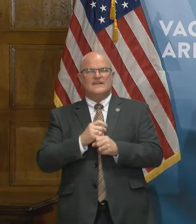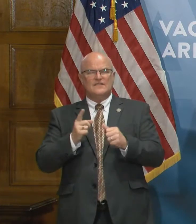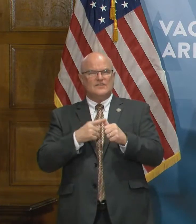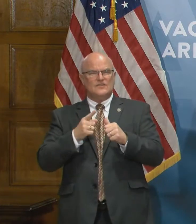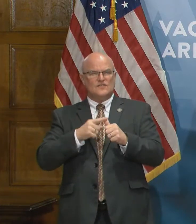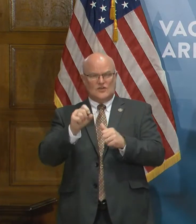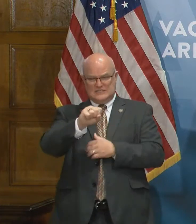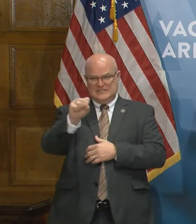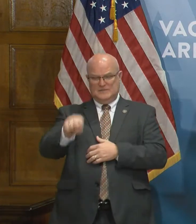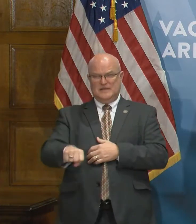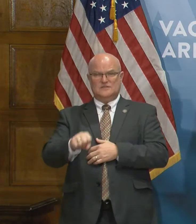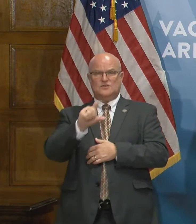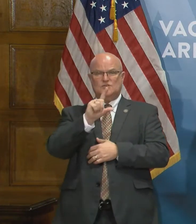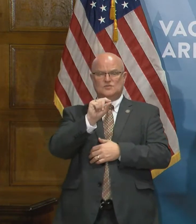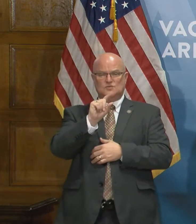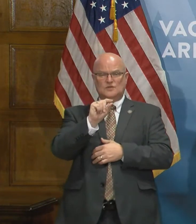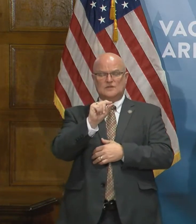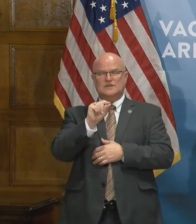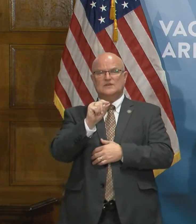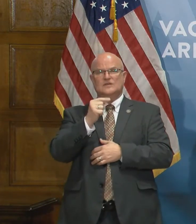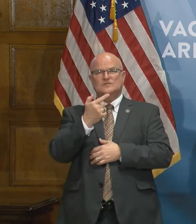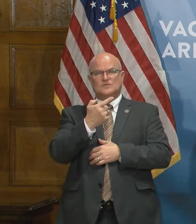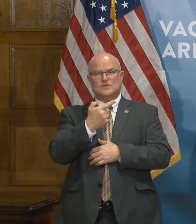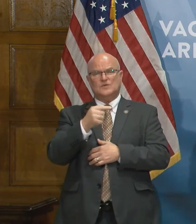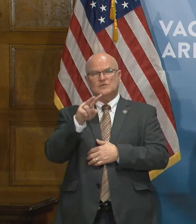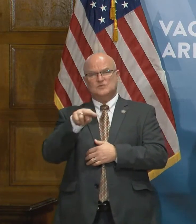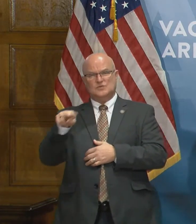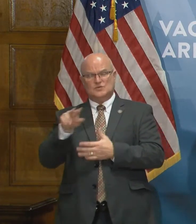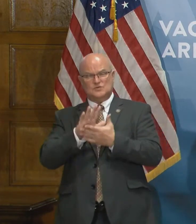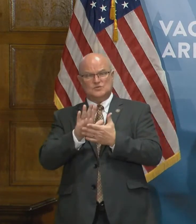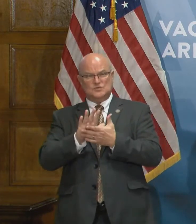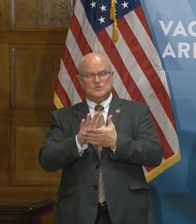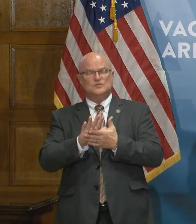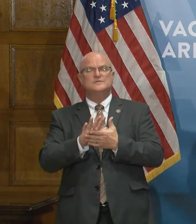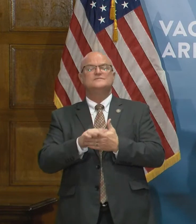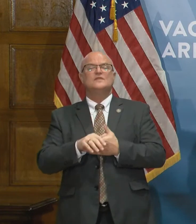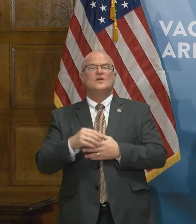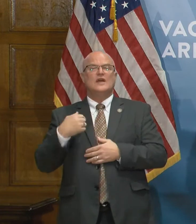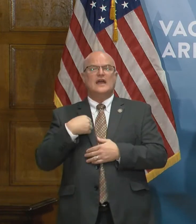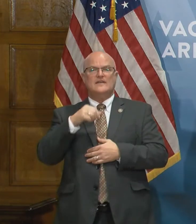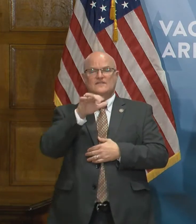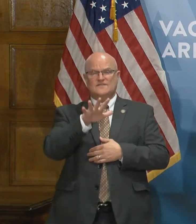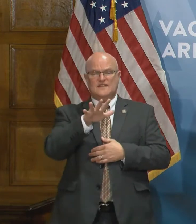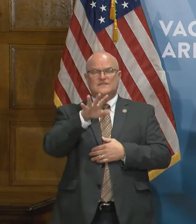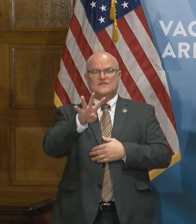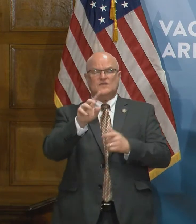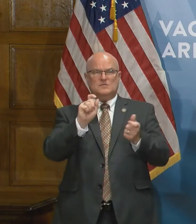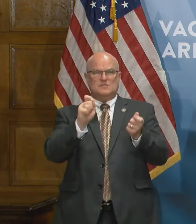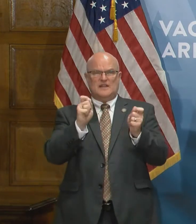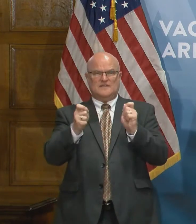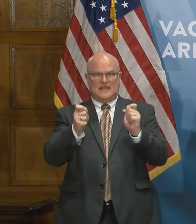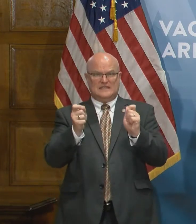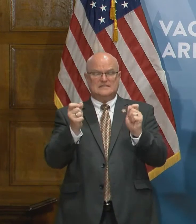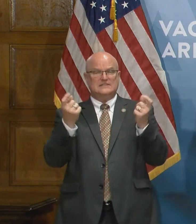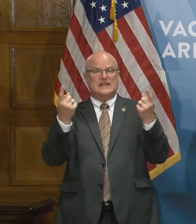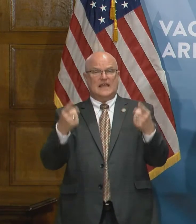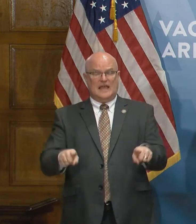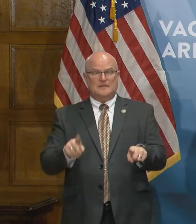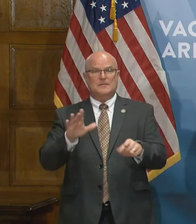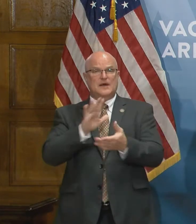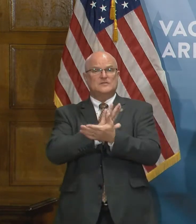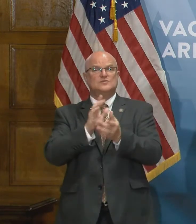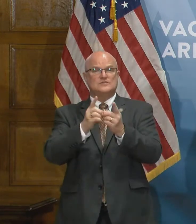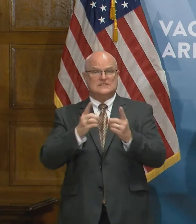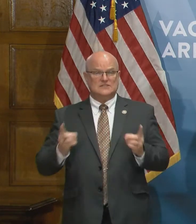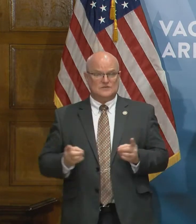first semester of the 21-22 school year across the state, we had 54 modifications that were made by our